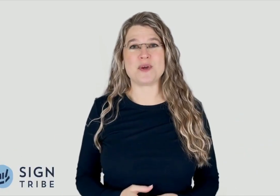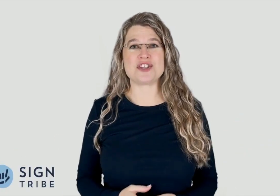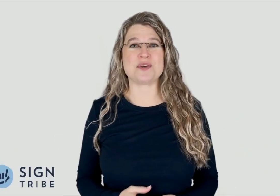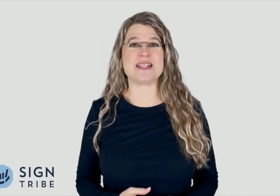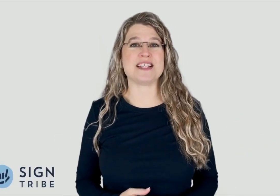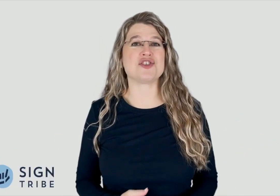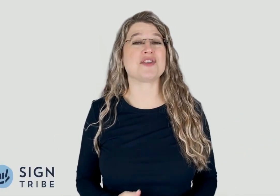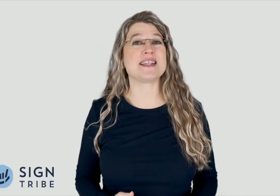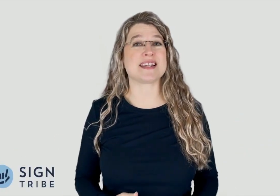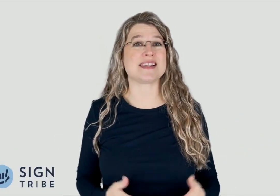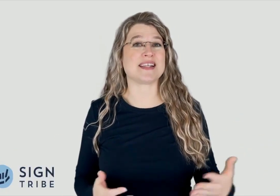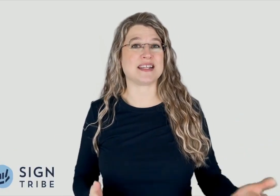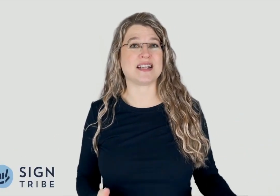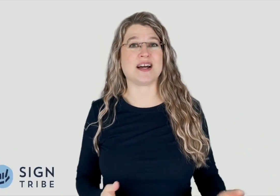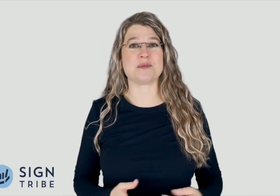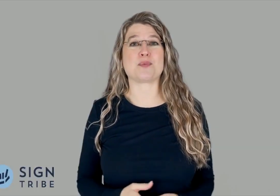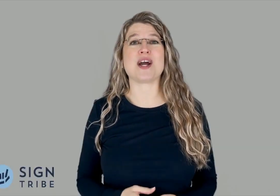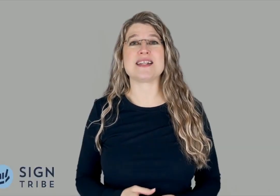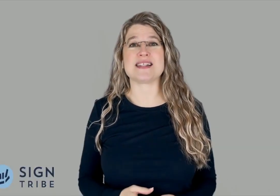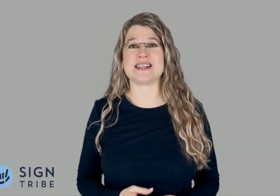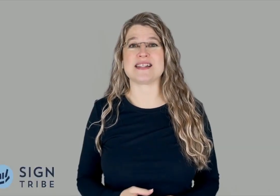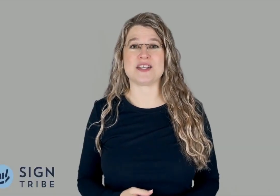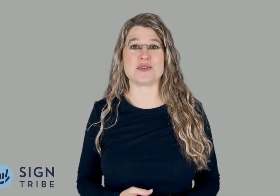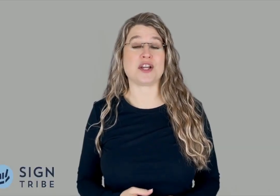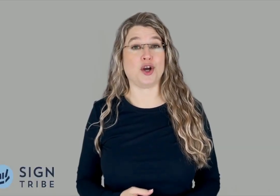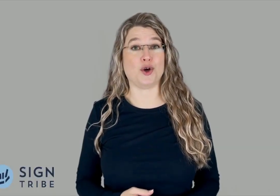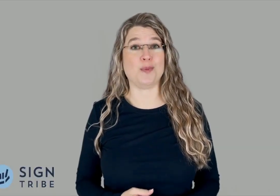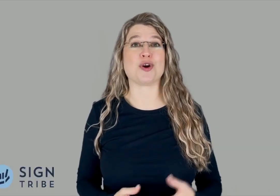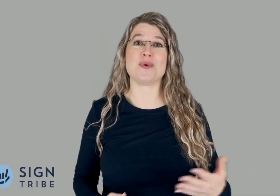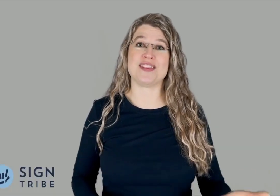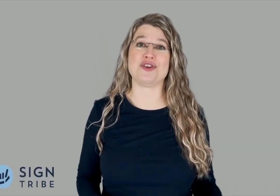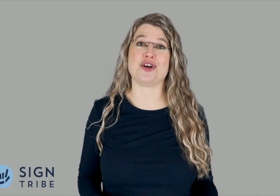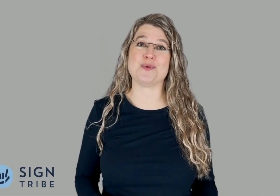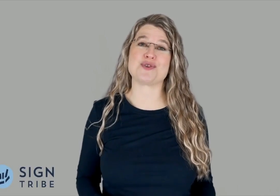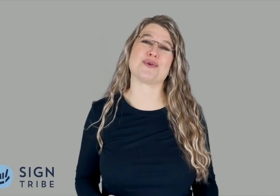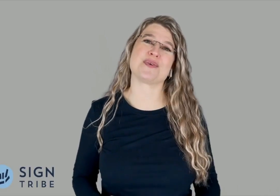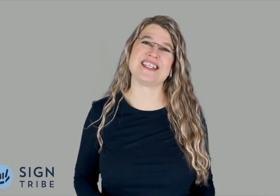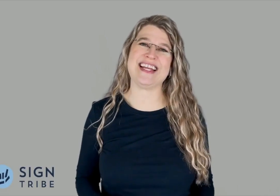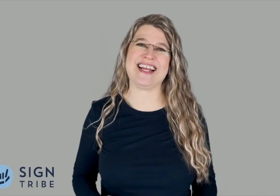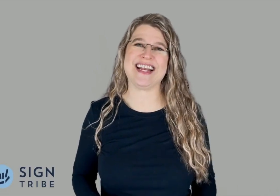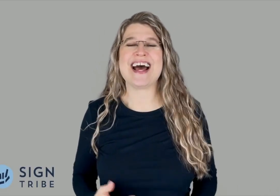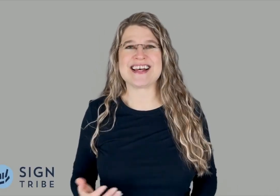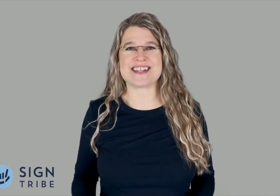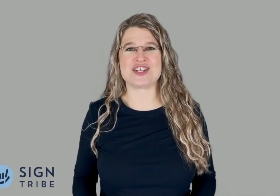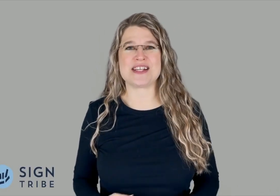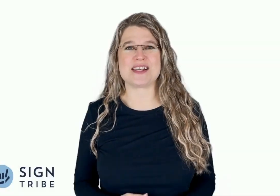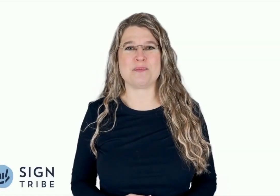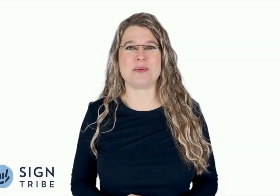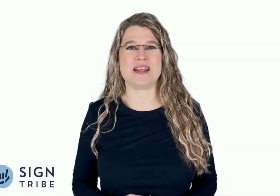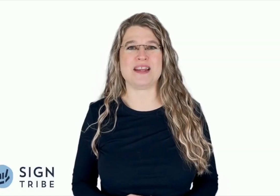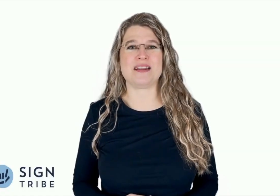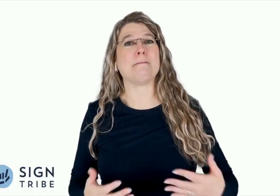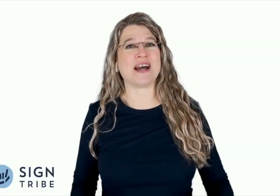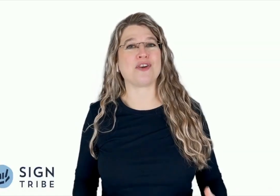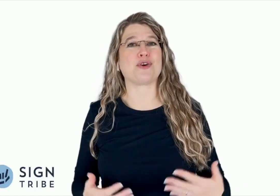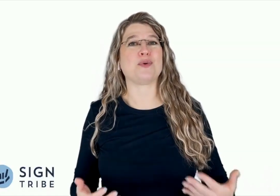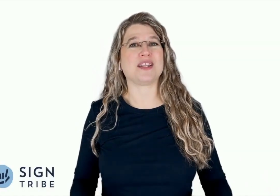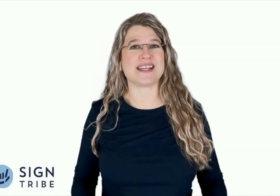to intentionally set aside time to practice these skills at home or within your homeschool routine, I suggest implementing micro